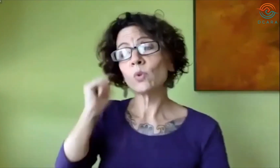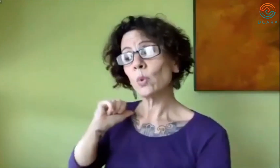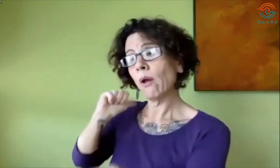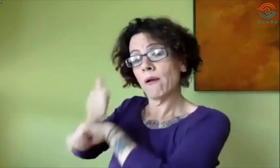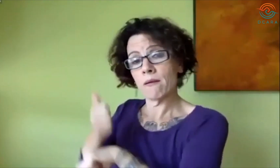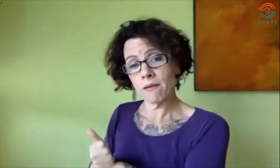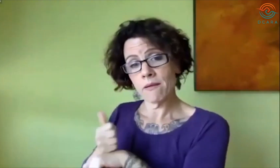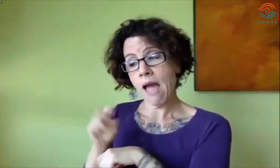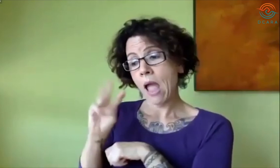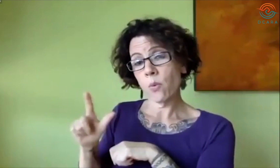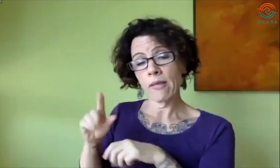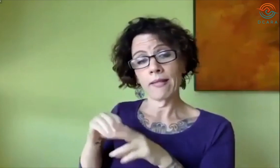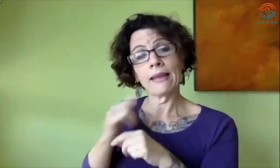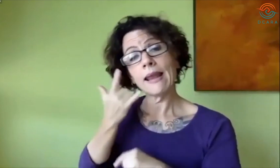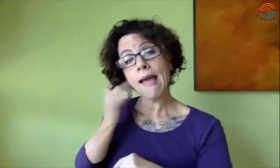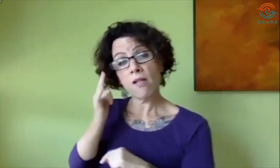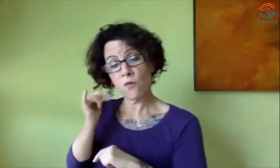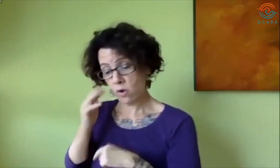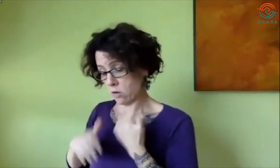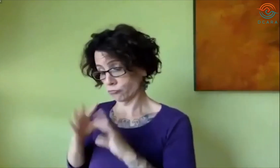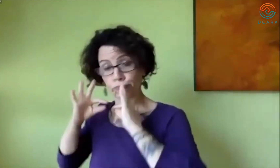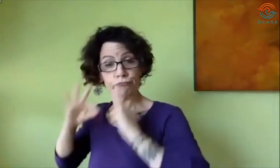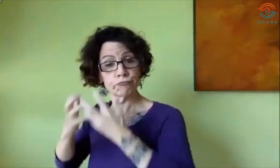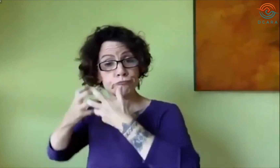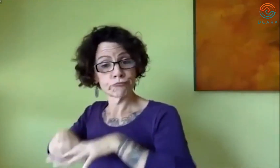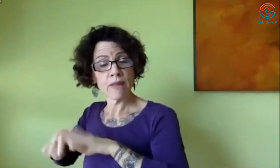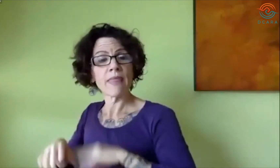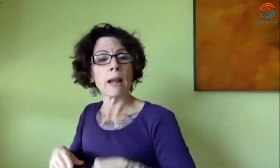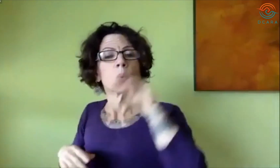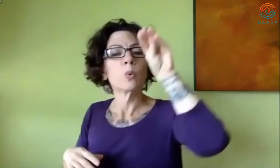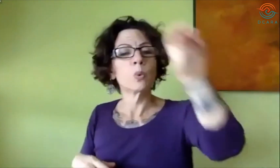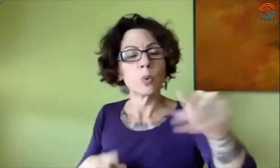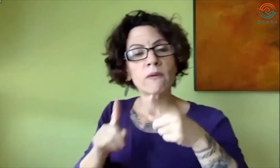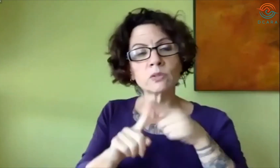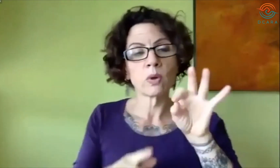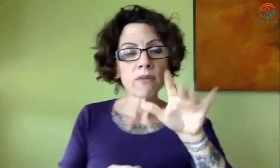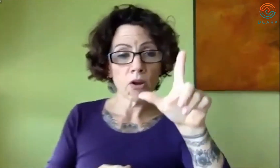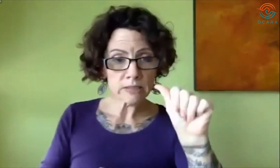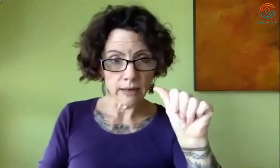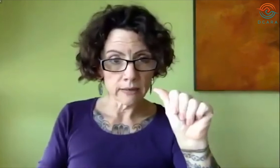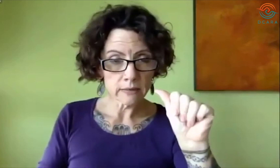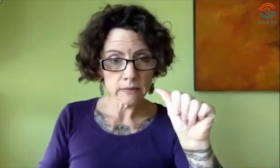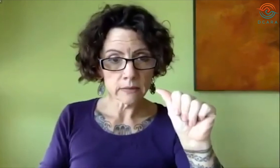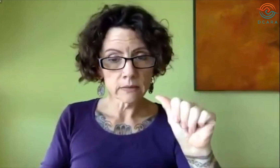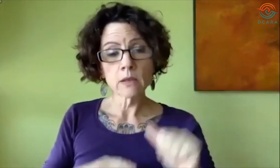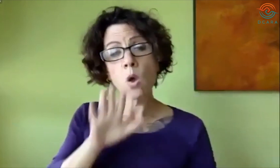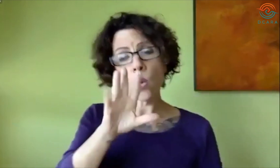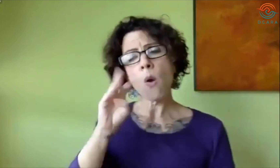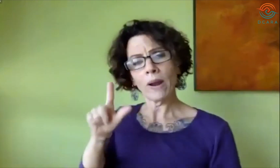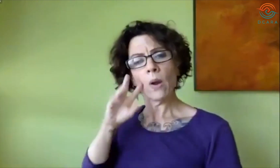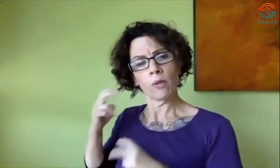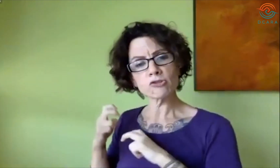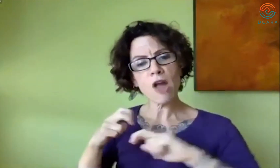your state. Suppose you set it up in California and then you moved to Florida.